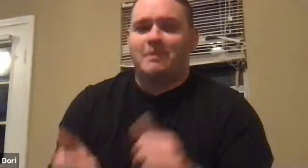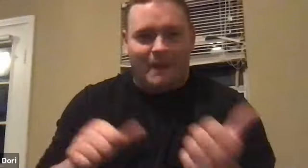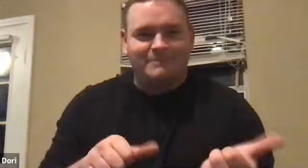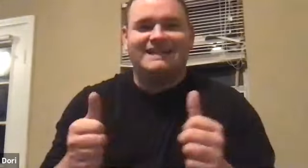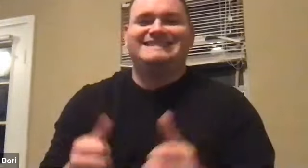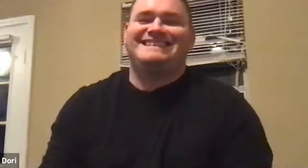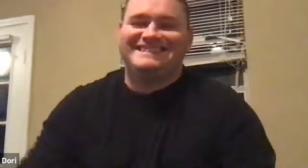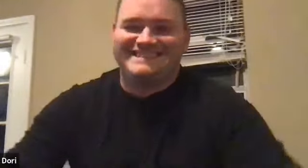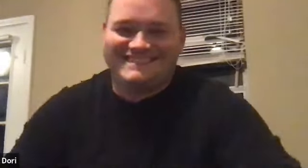Baptized.